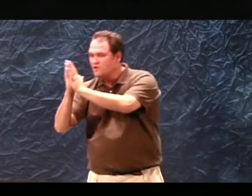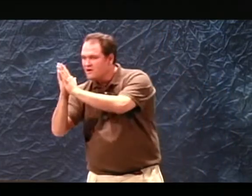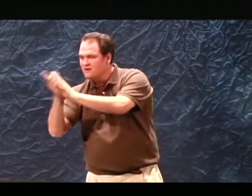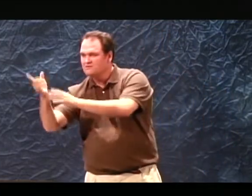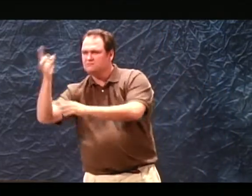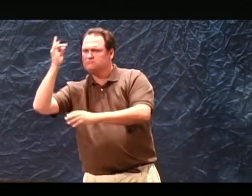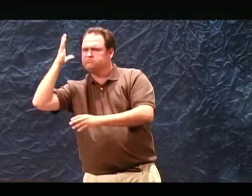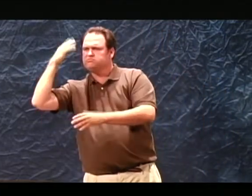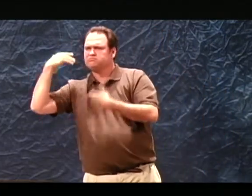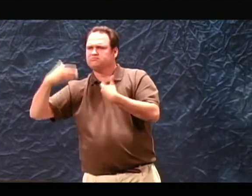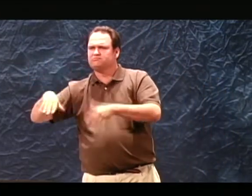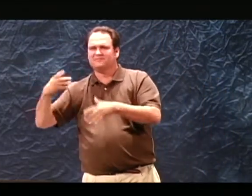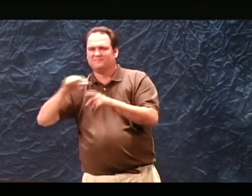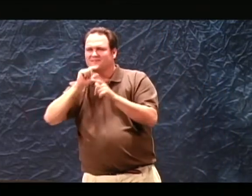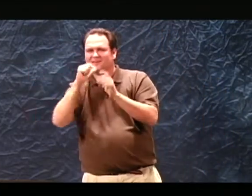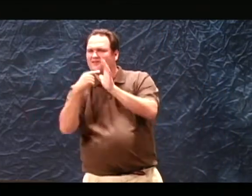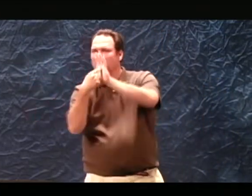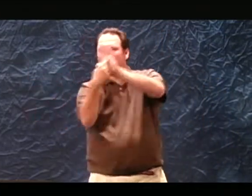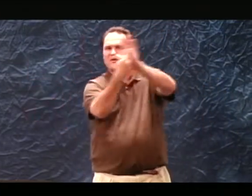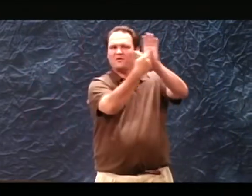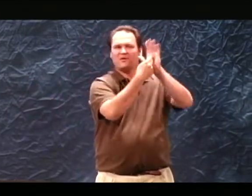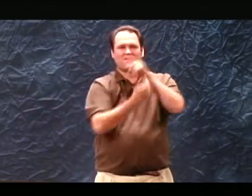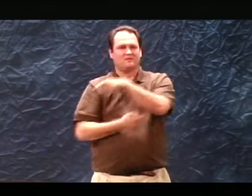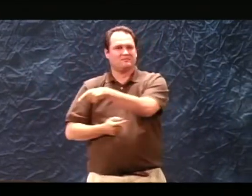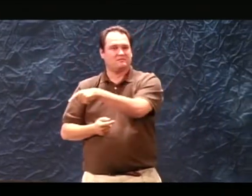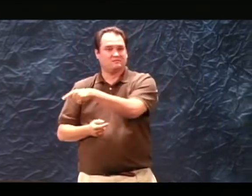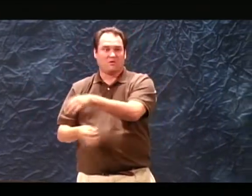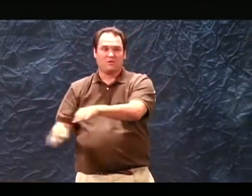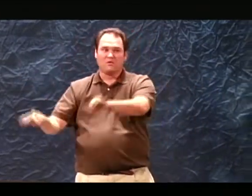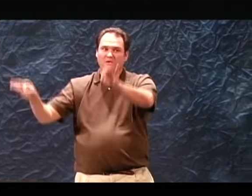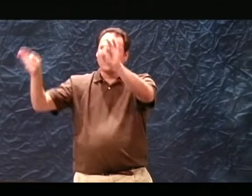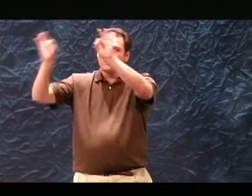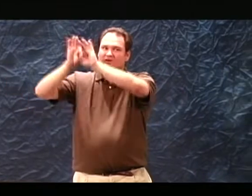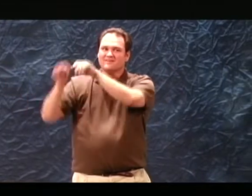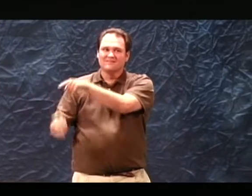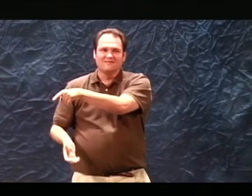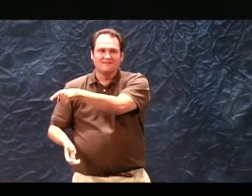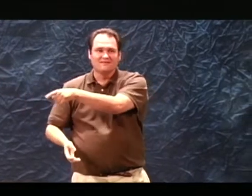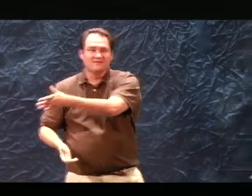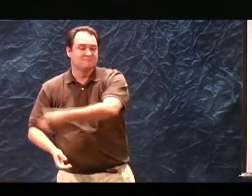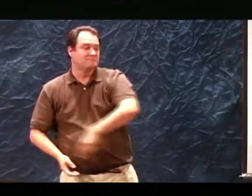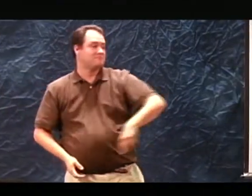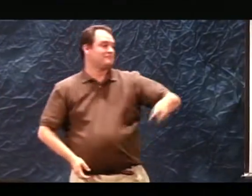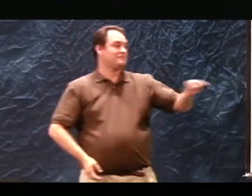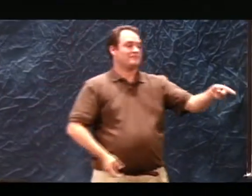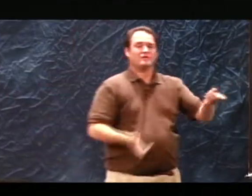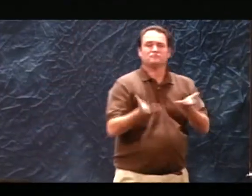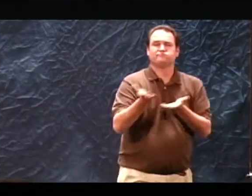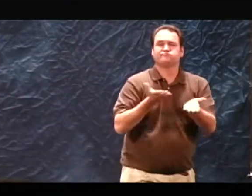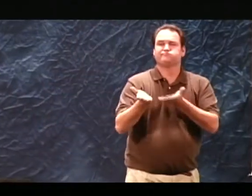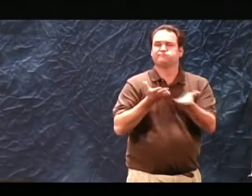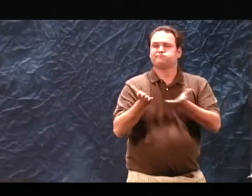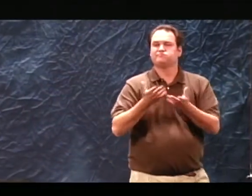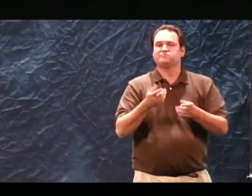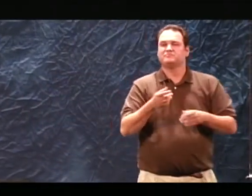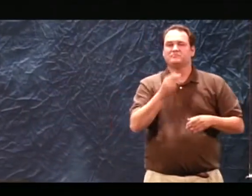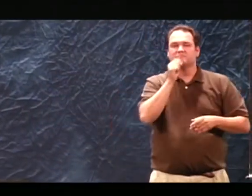body is needed those who pray may not be seen by the rest of the body but their